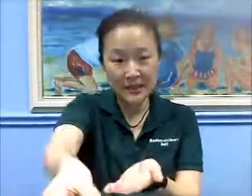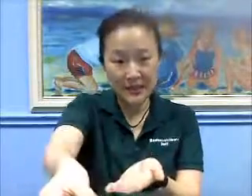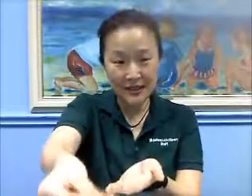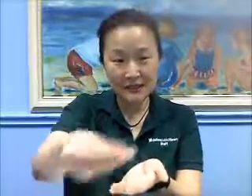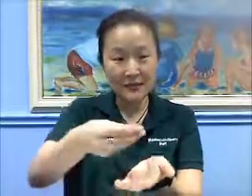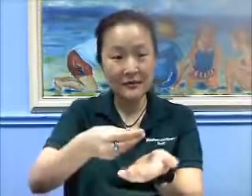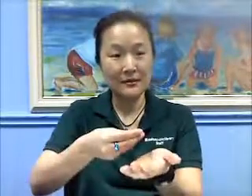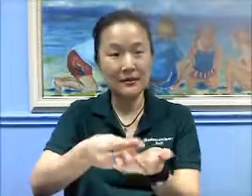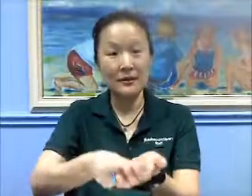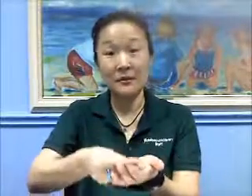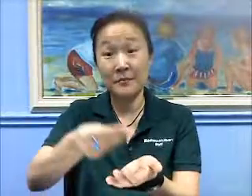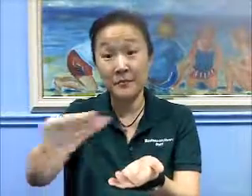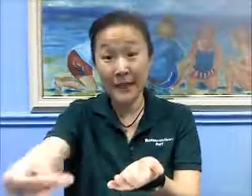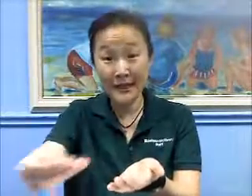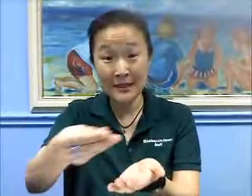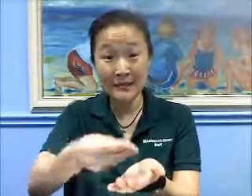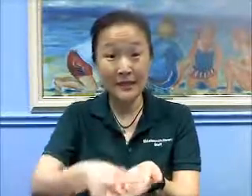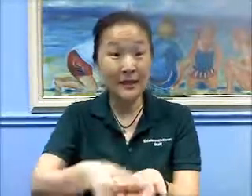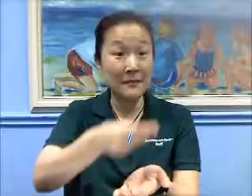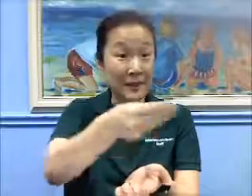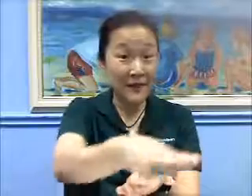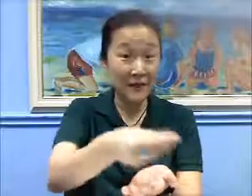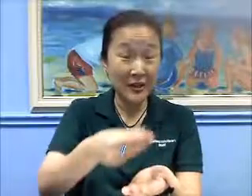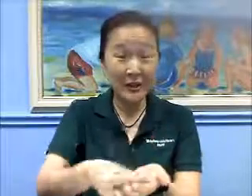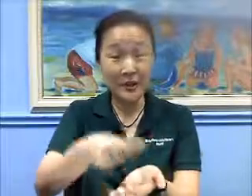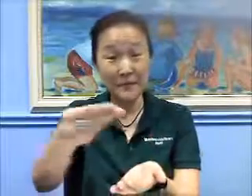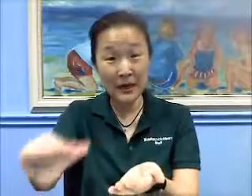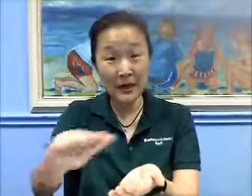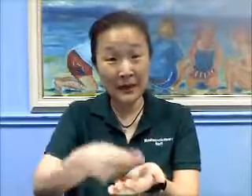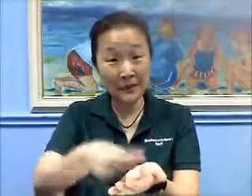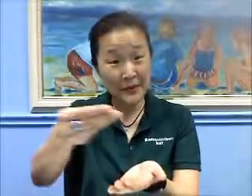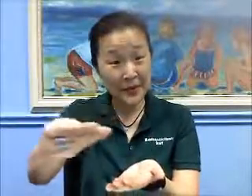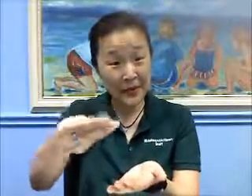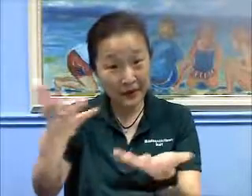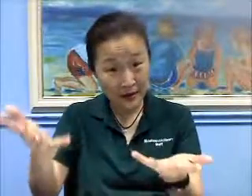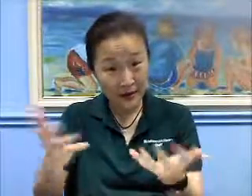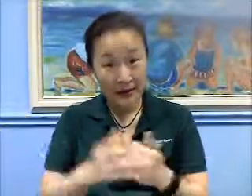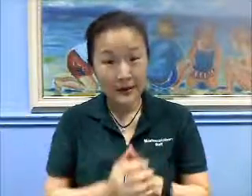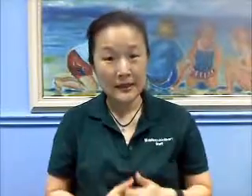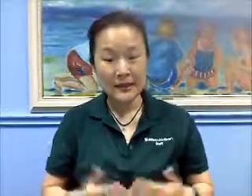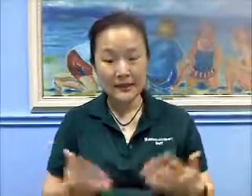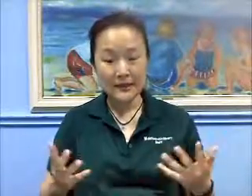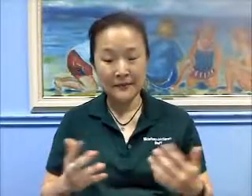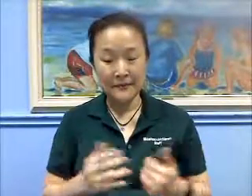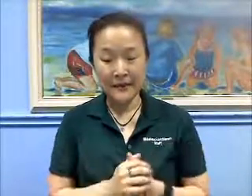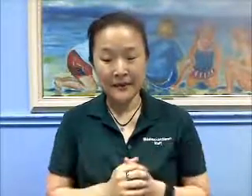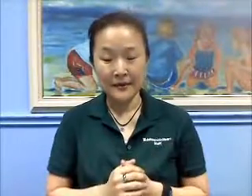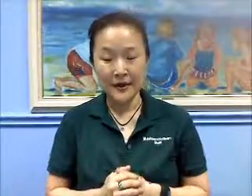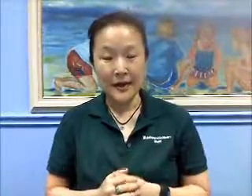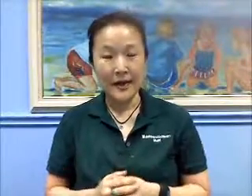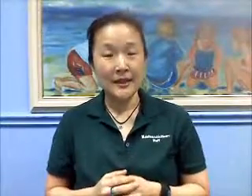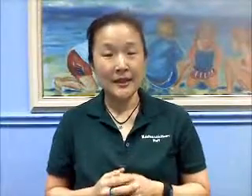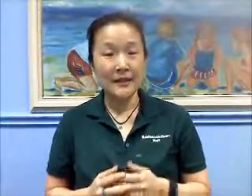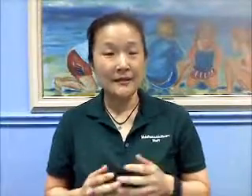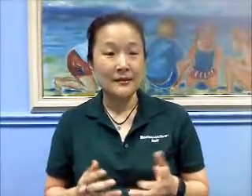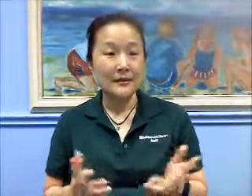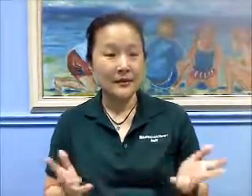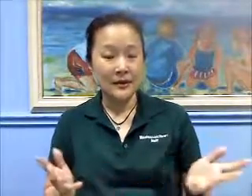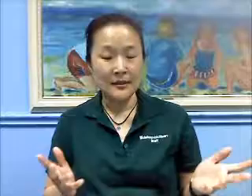it to someone. I'm going to buy something. Can I pay for it? Can I buy, pay? That's the same thing. And then to